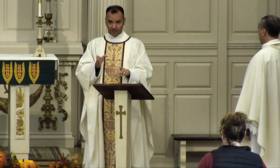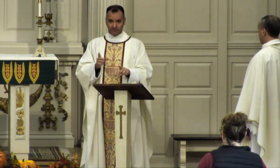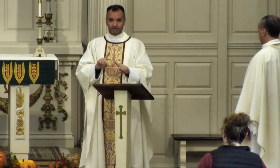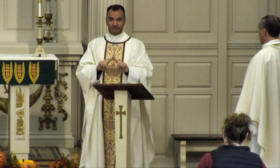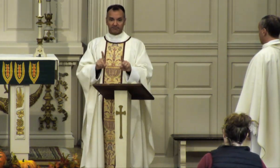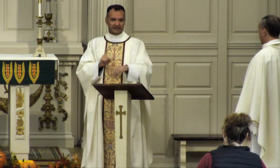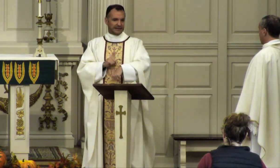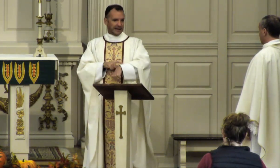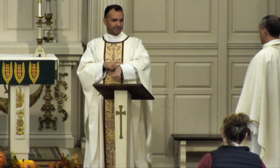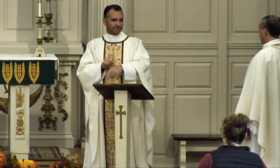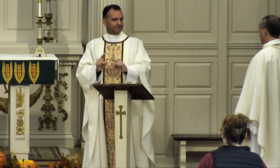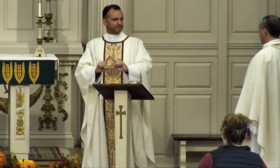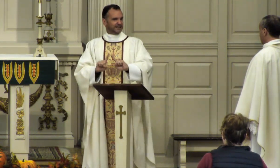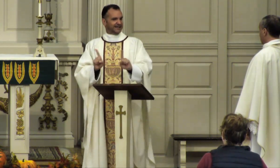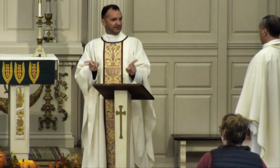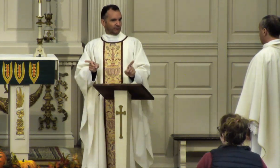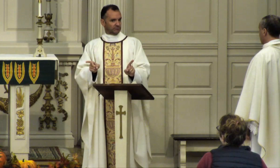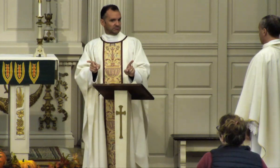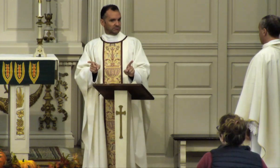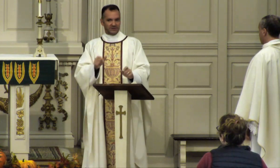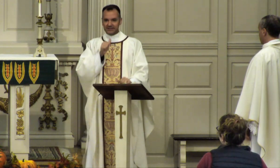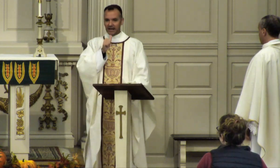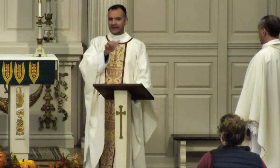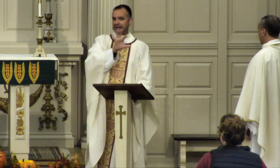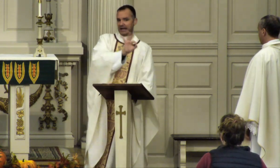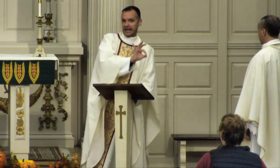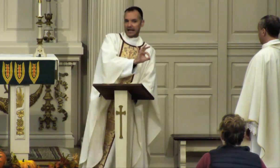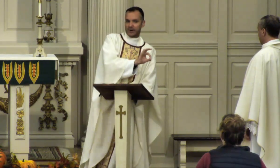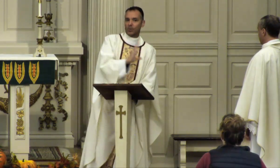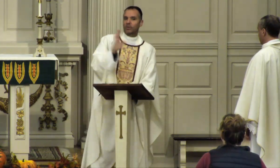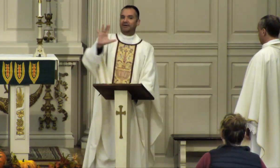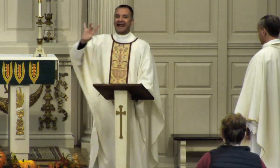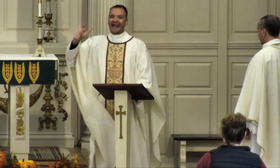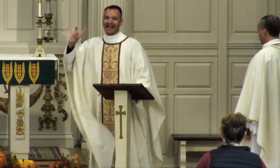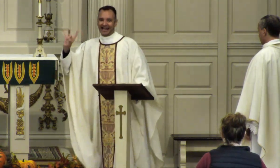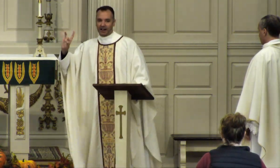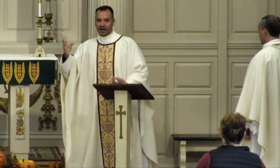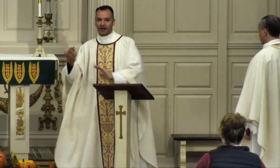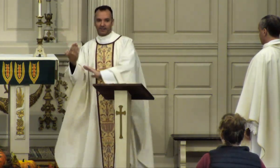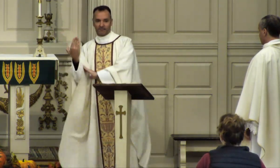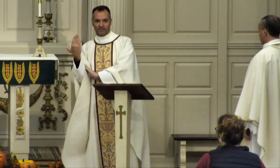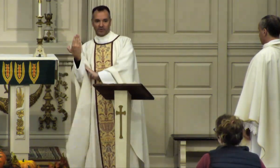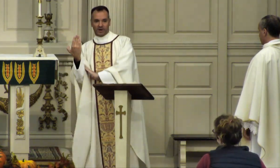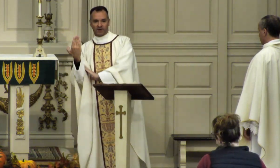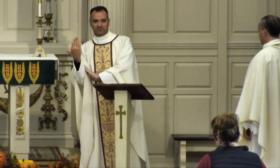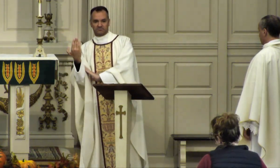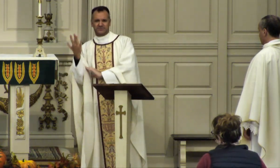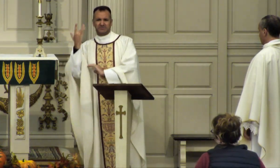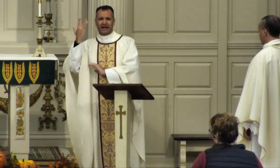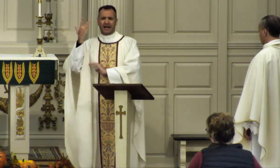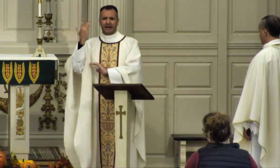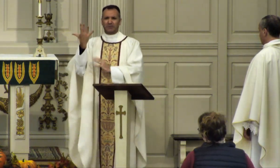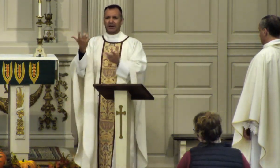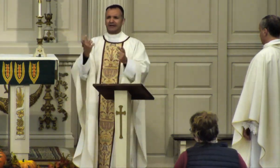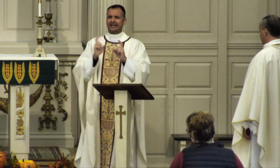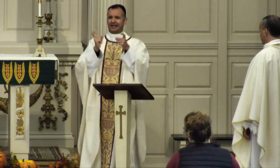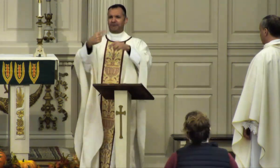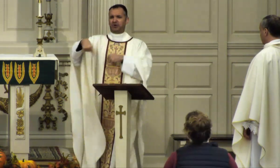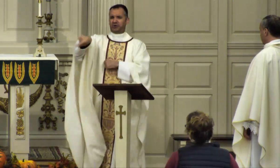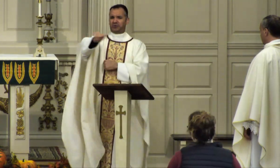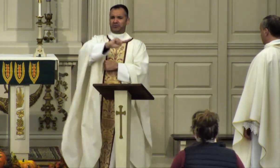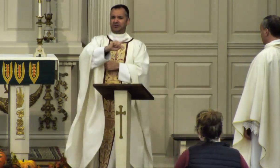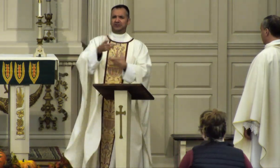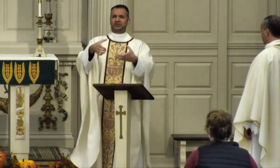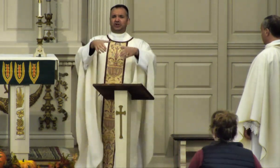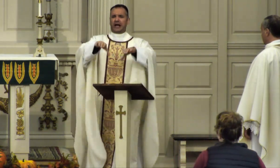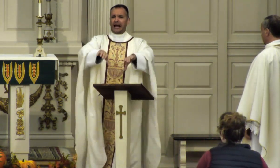on Thanksgiving Day, but with a slight time difference. It will be at 8 o'clock a.m.